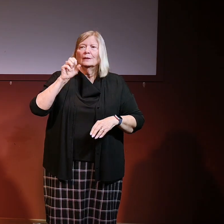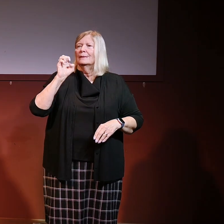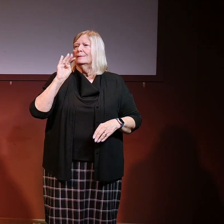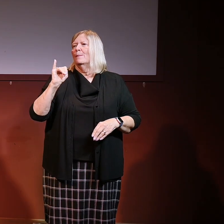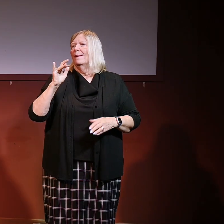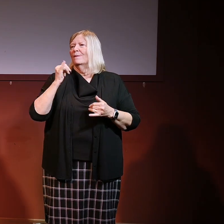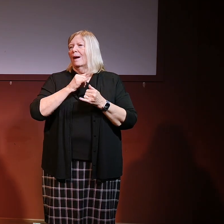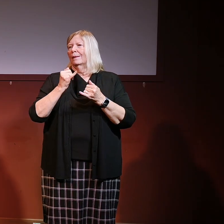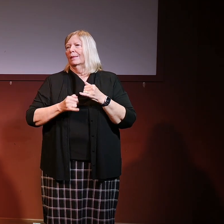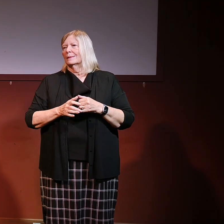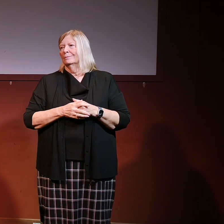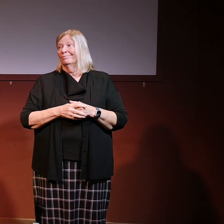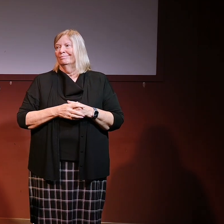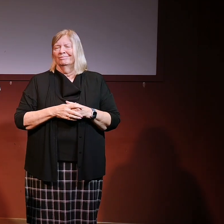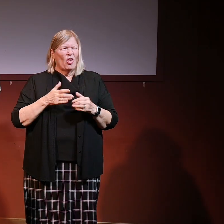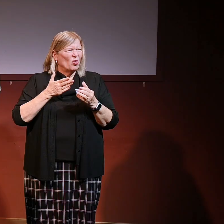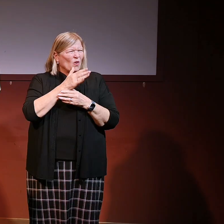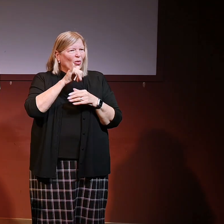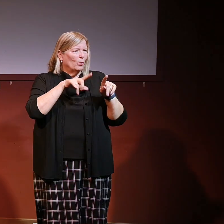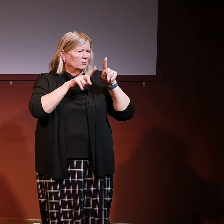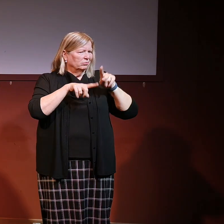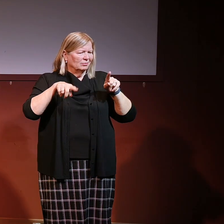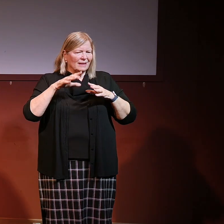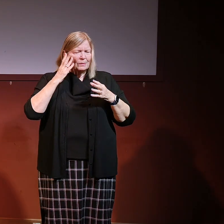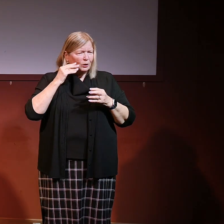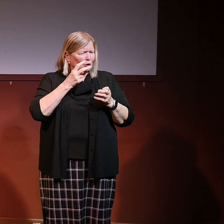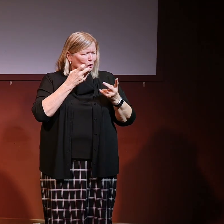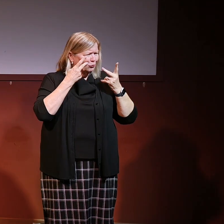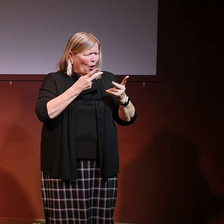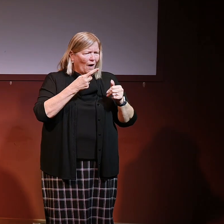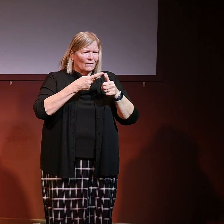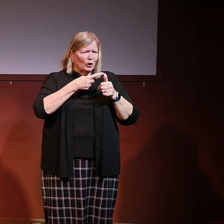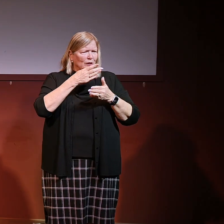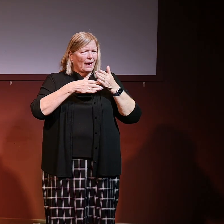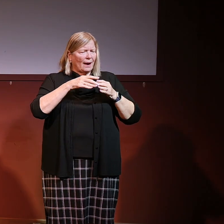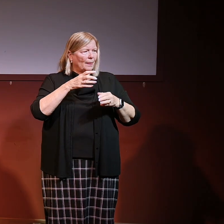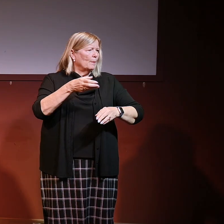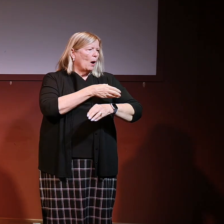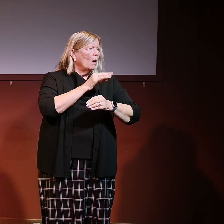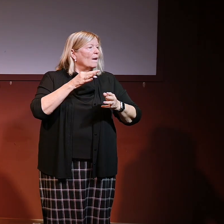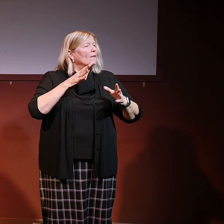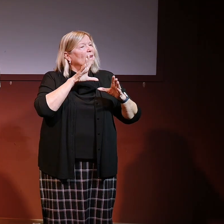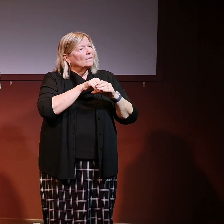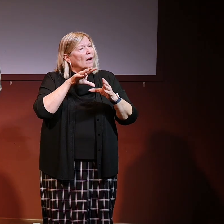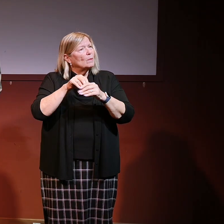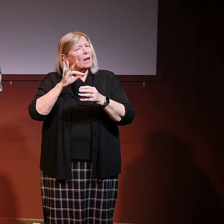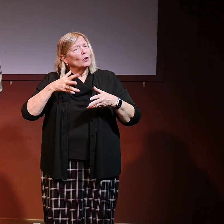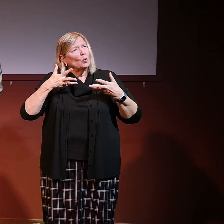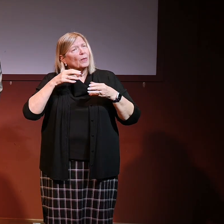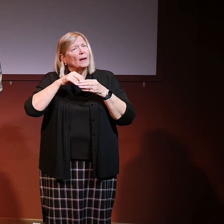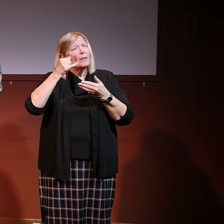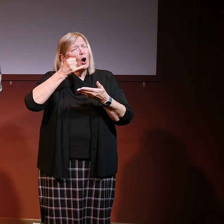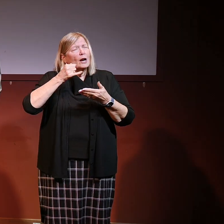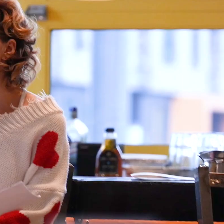semifinalist. Through these experiences, she has seen firsthand the power of youth involvement in the arts and how vital